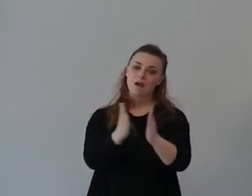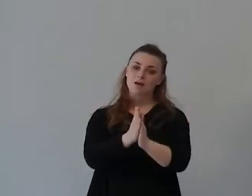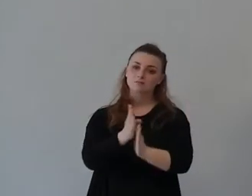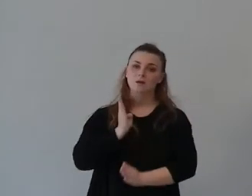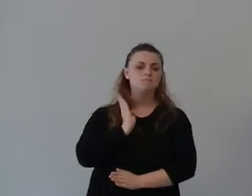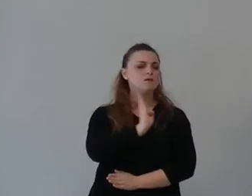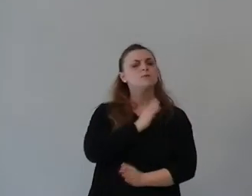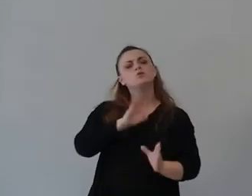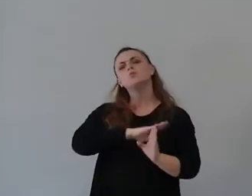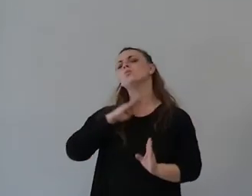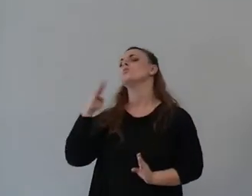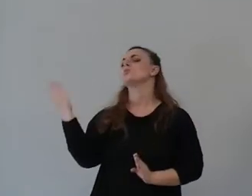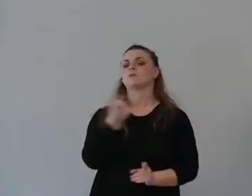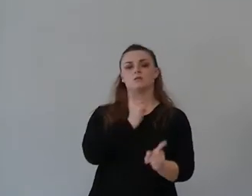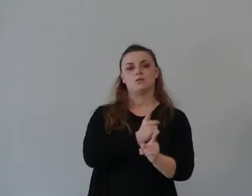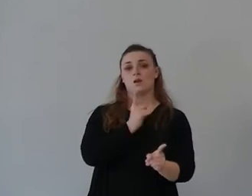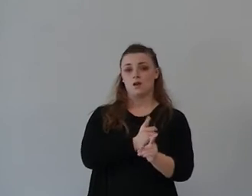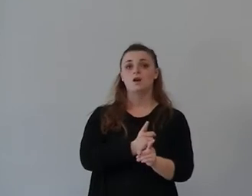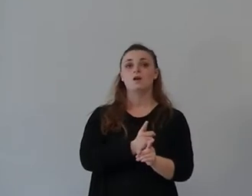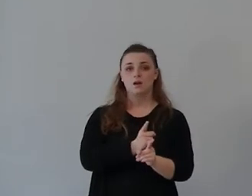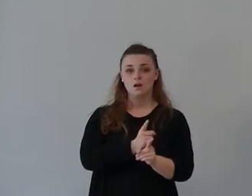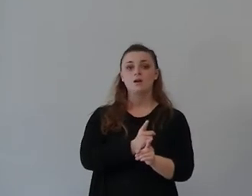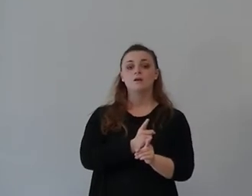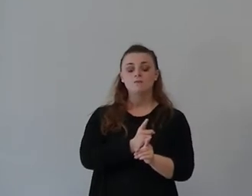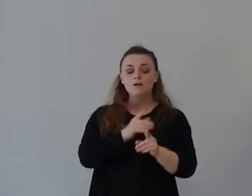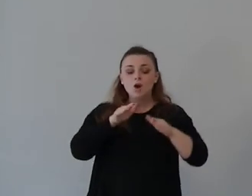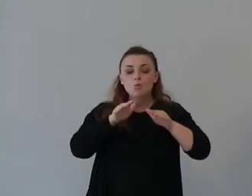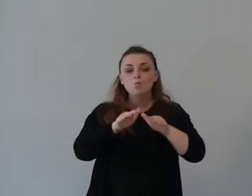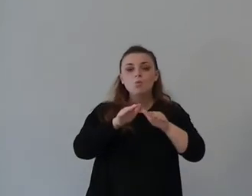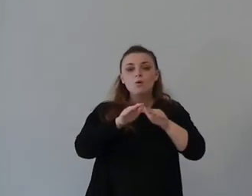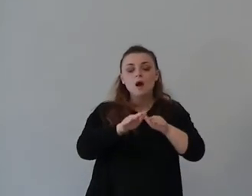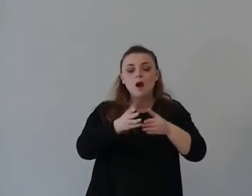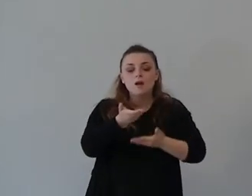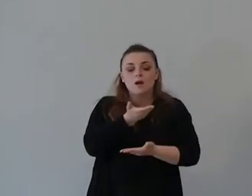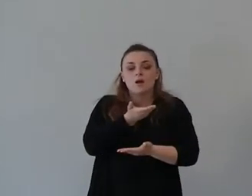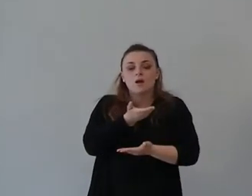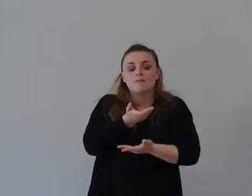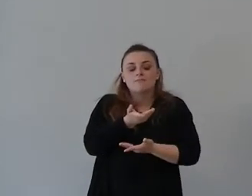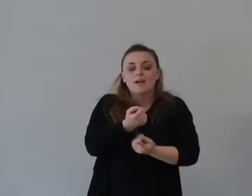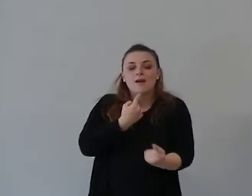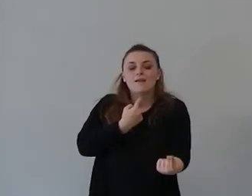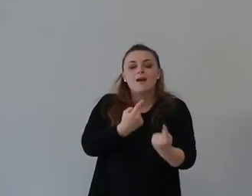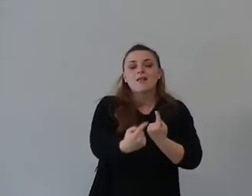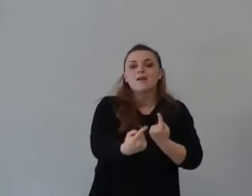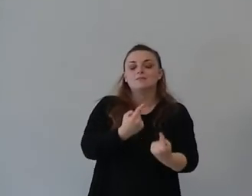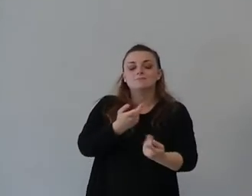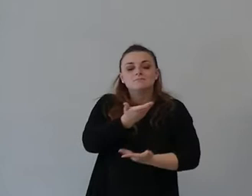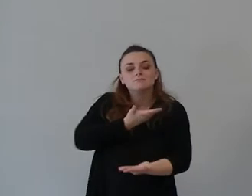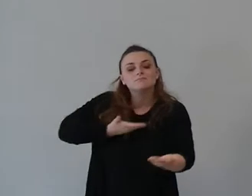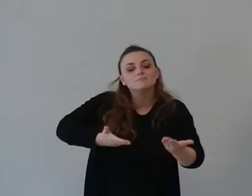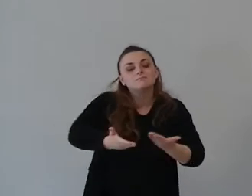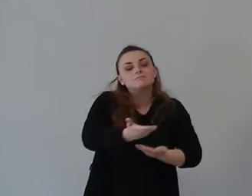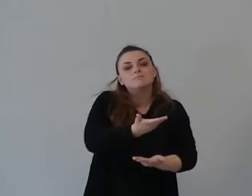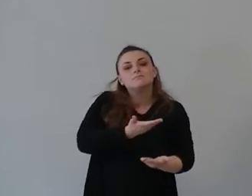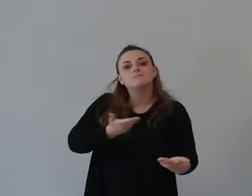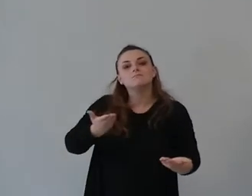a coltivare queste relazioni. It doesn't matter your age. Non importa quanti anni hai. It doesn't matter your